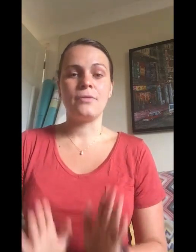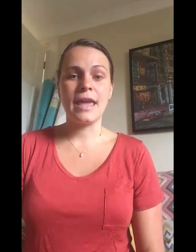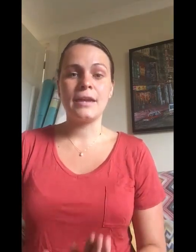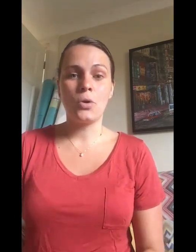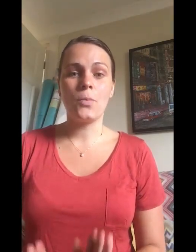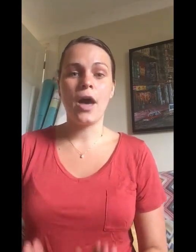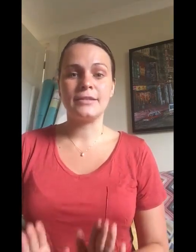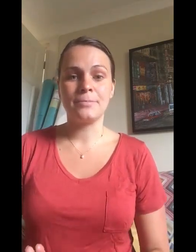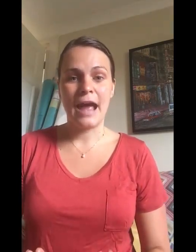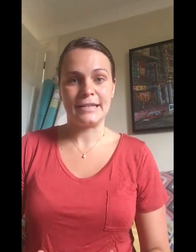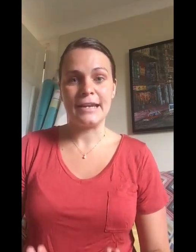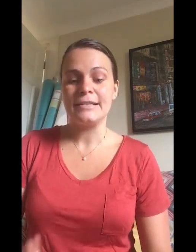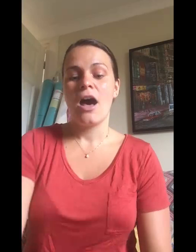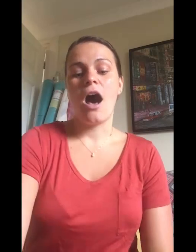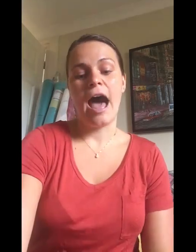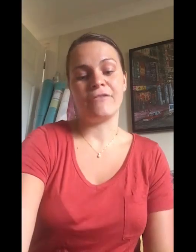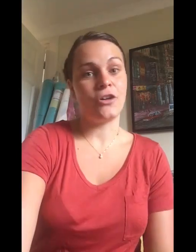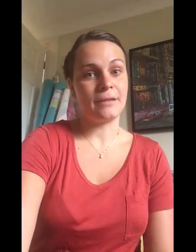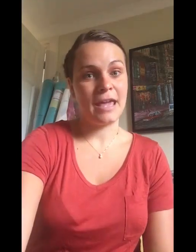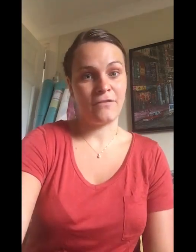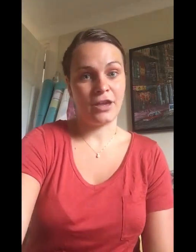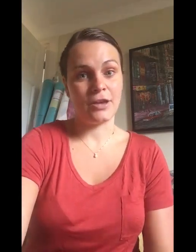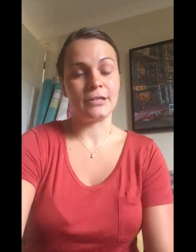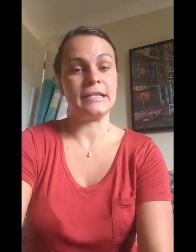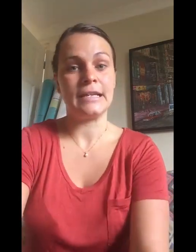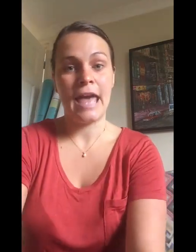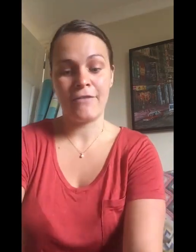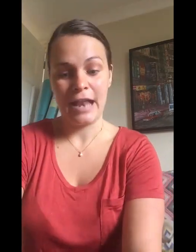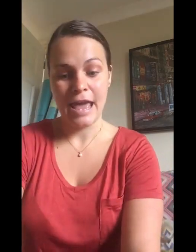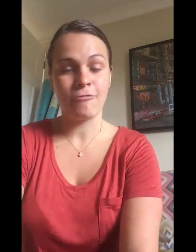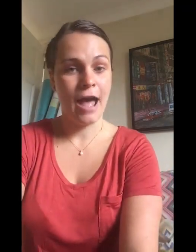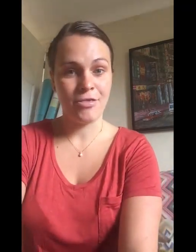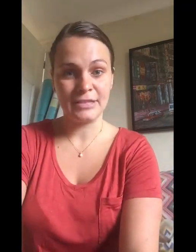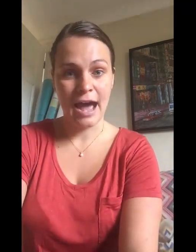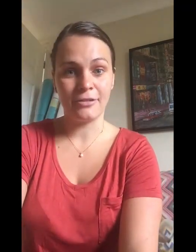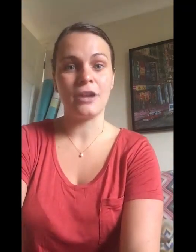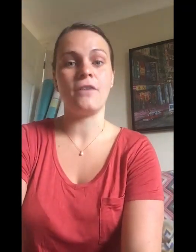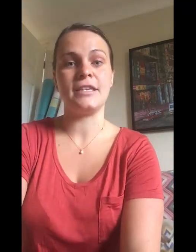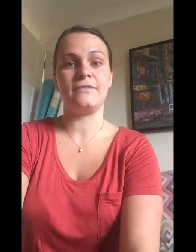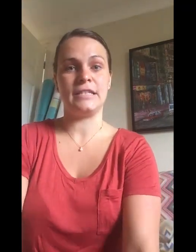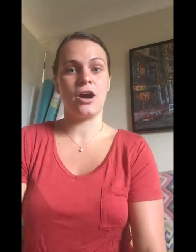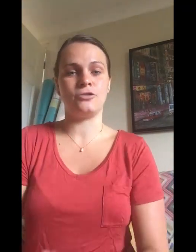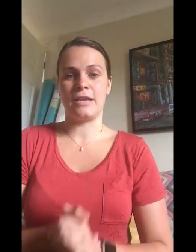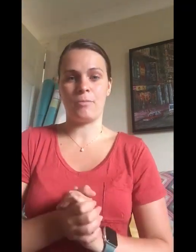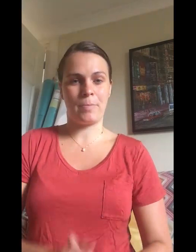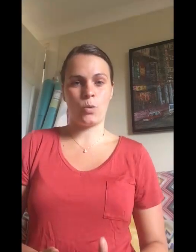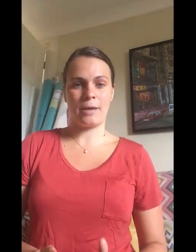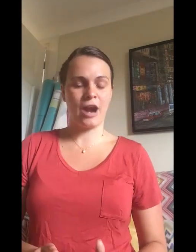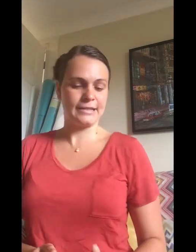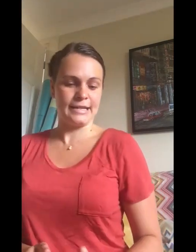need more words to practice, I have got some here for you. So listen carefully, write them down, and after this video, just give them a quick practice